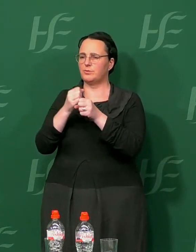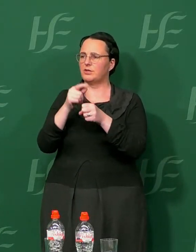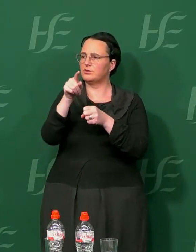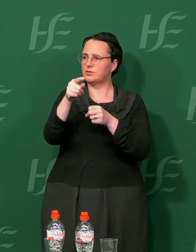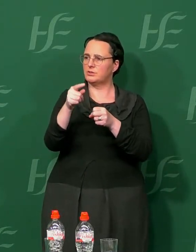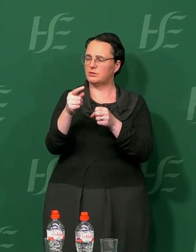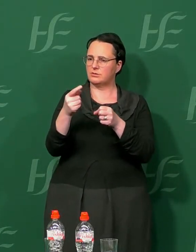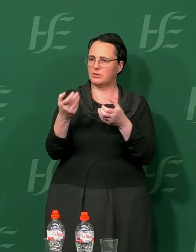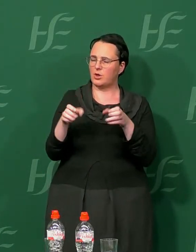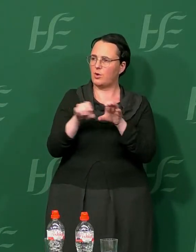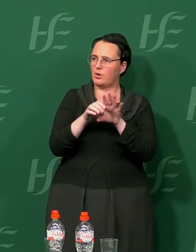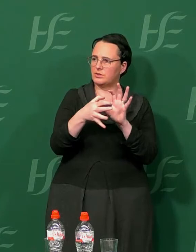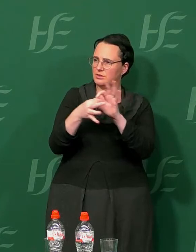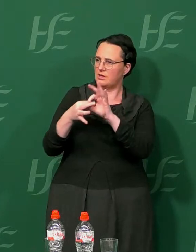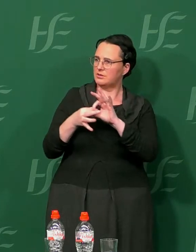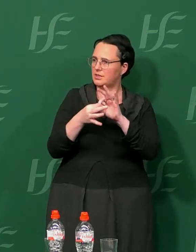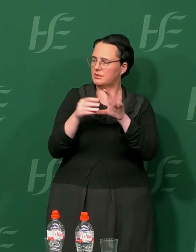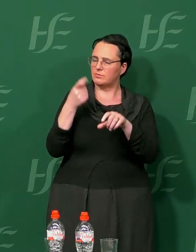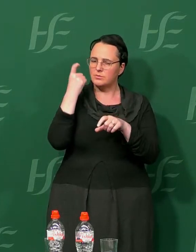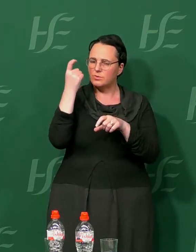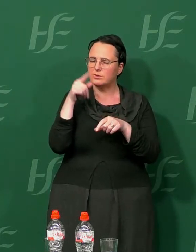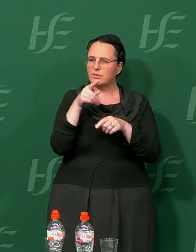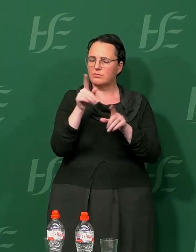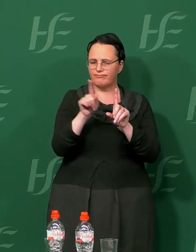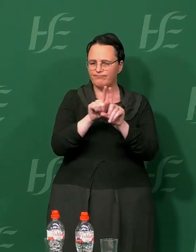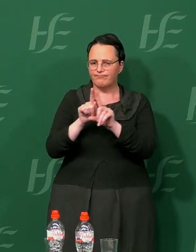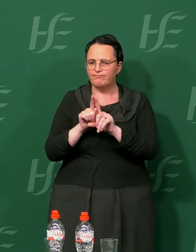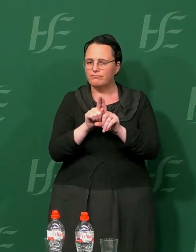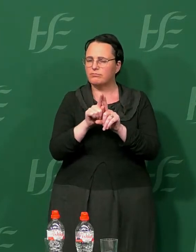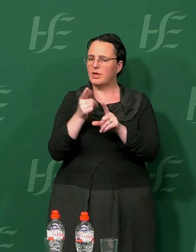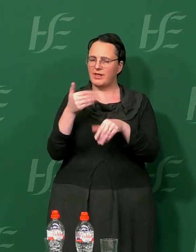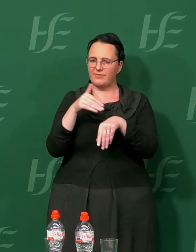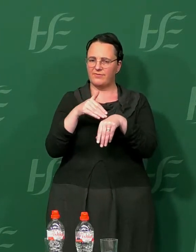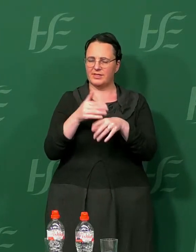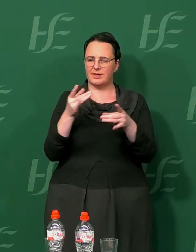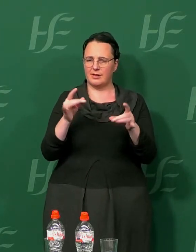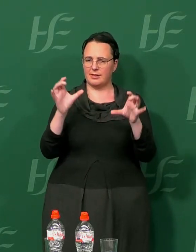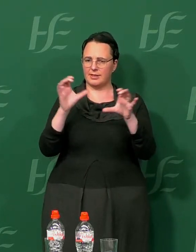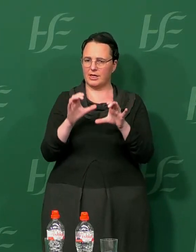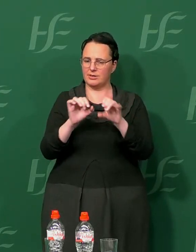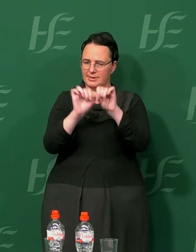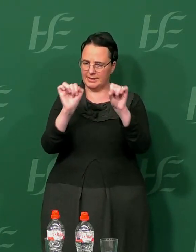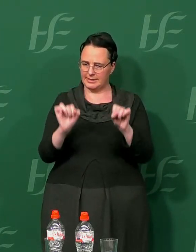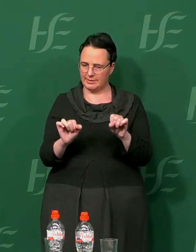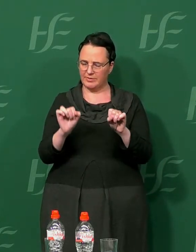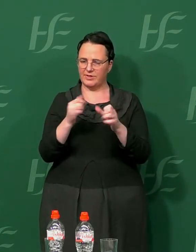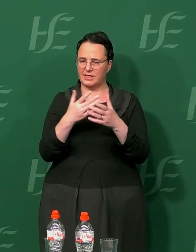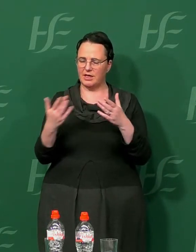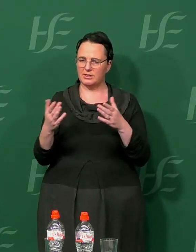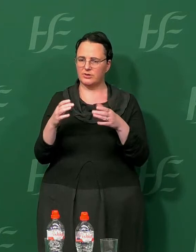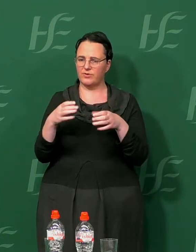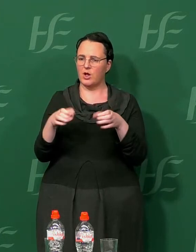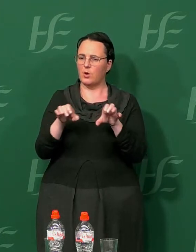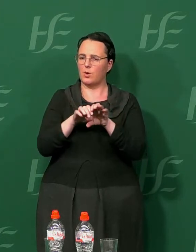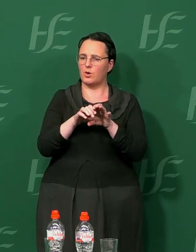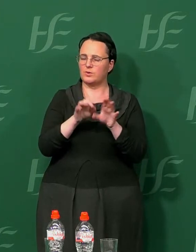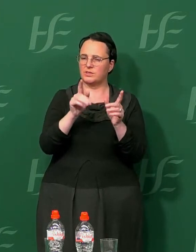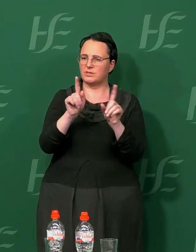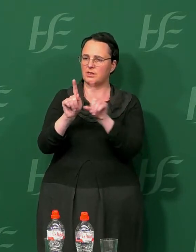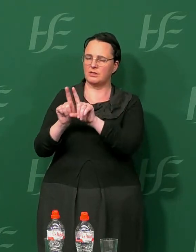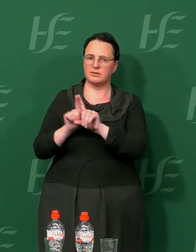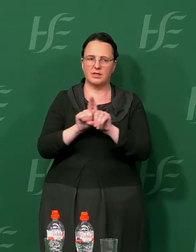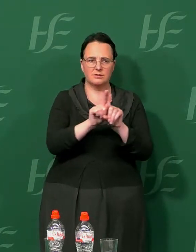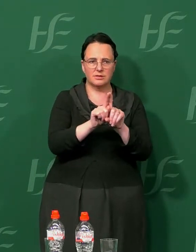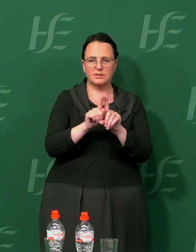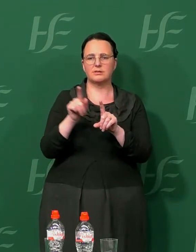put on the health system if there's, potentially thousands of healthcare workers contracting COVID and a lot of close contacts who are healthcare workers maybe having to isolate